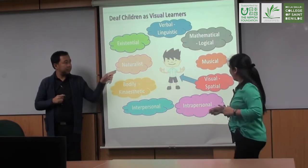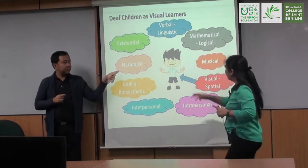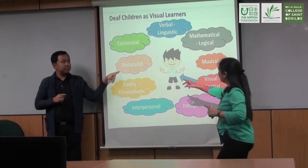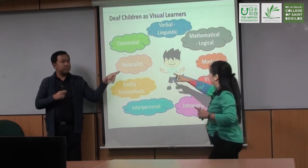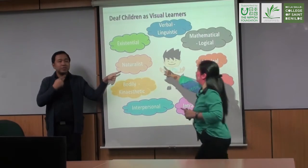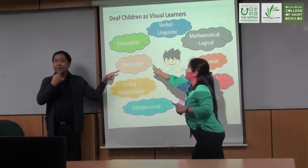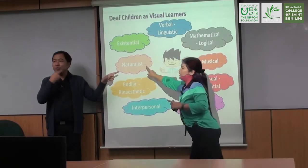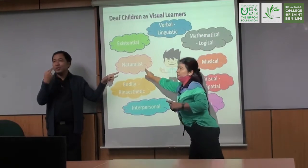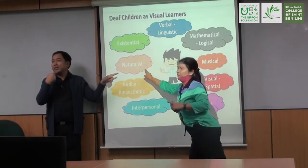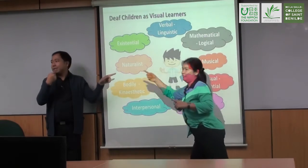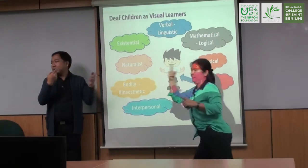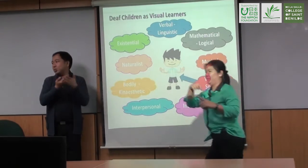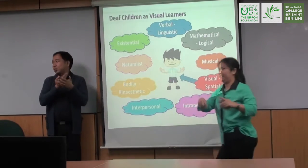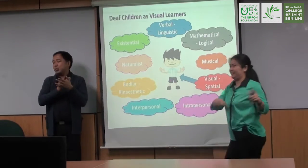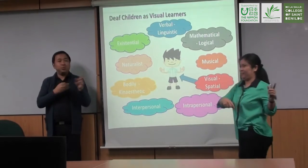This one.